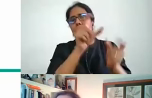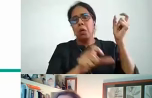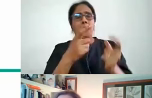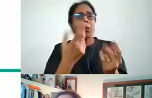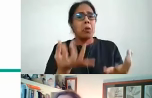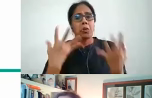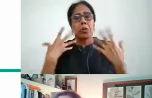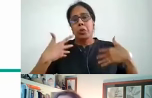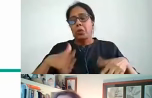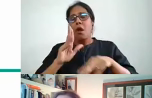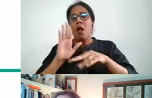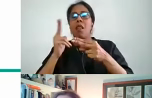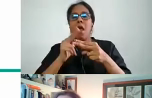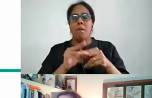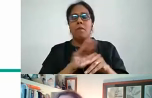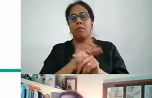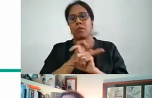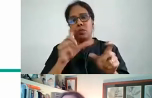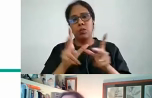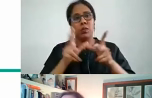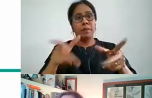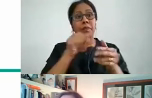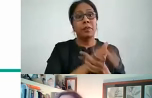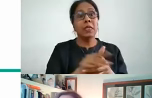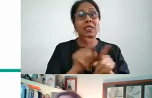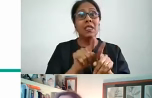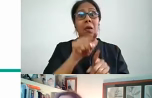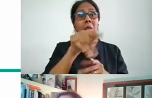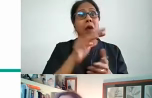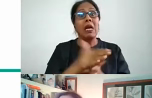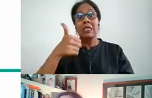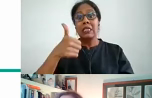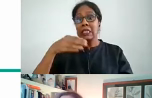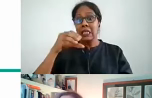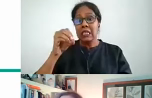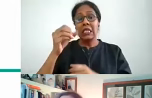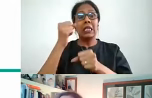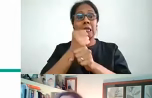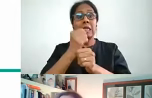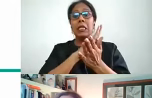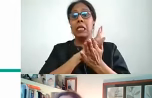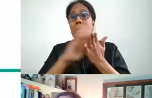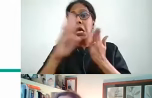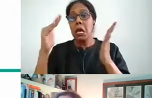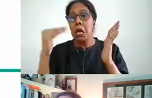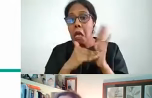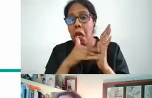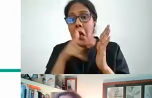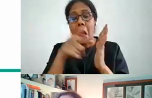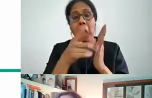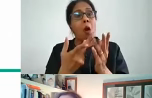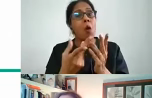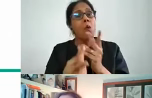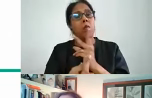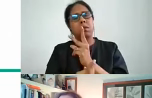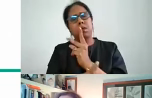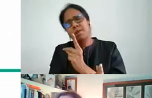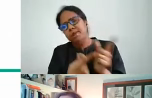11AY, 60 GHz operation. Again, a very broad set of possible use cases.